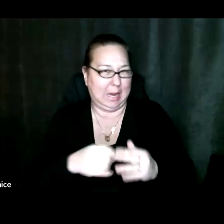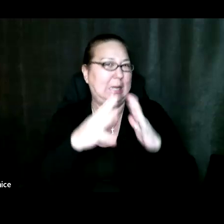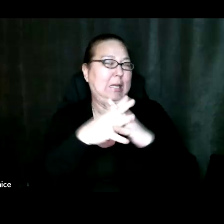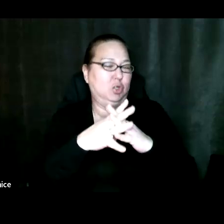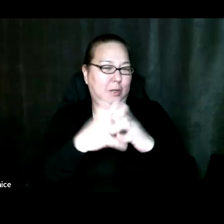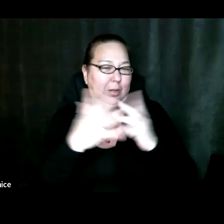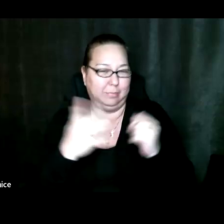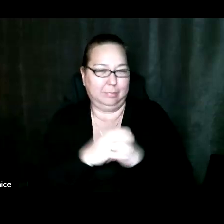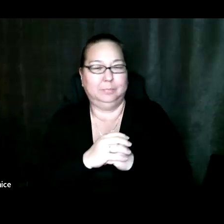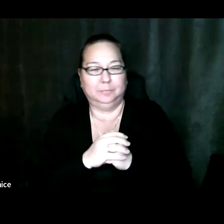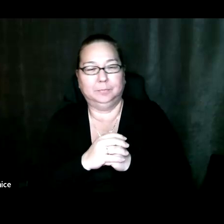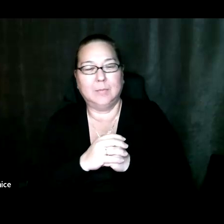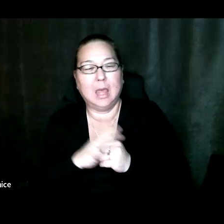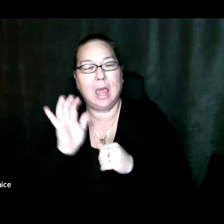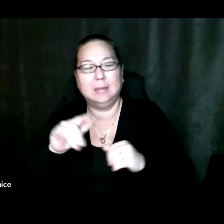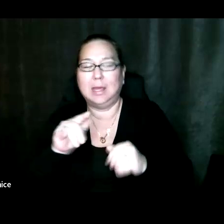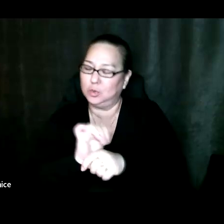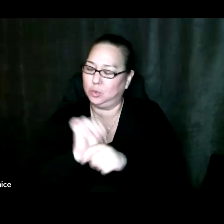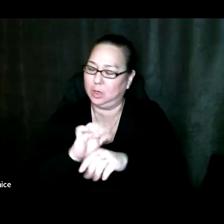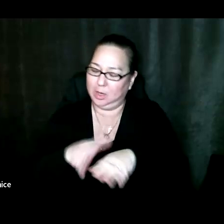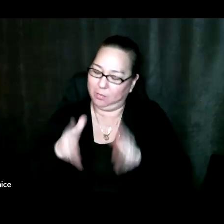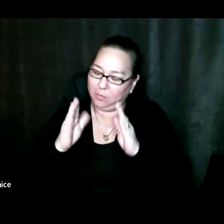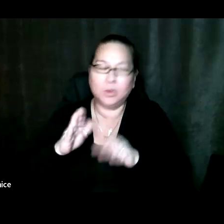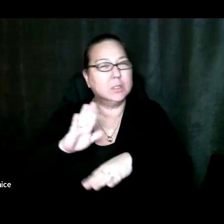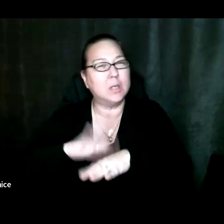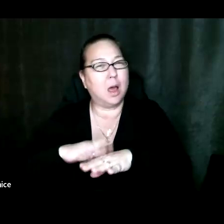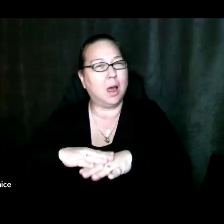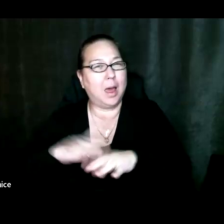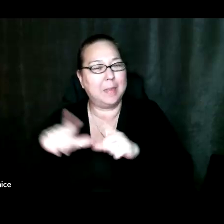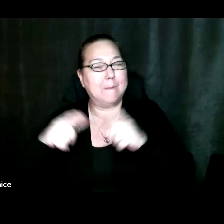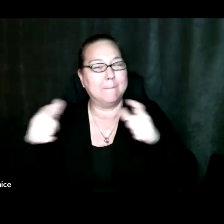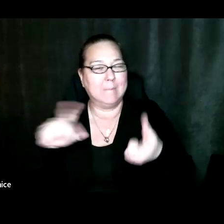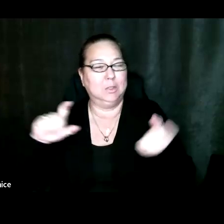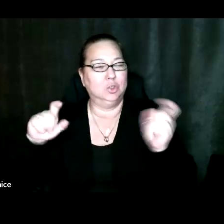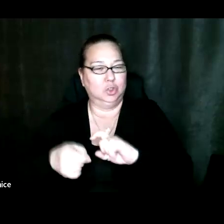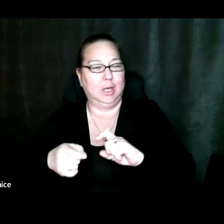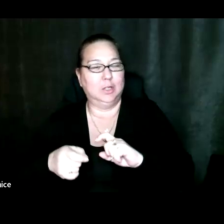big, important changes that are needed for the students of Boston.